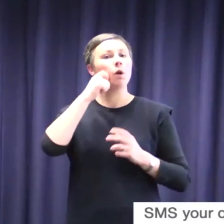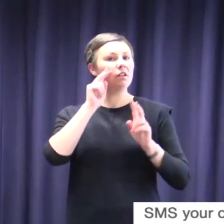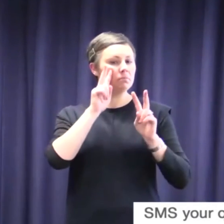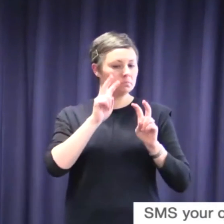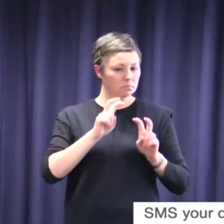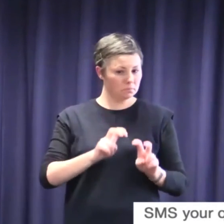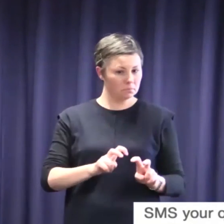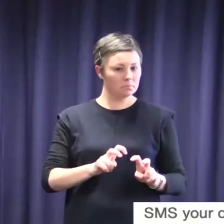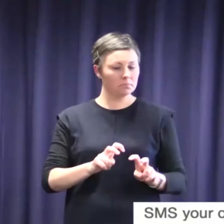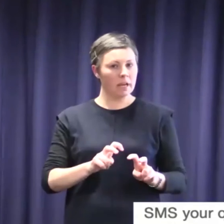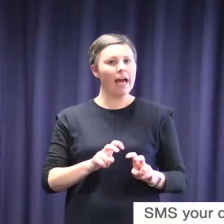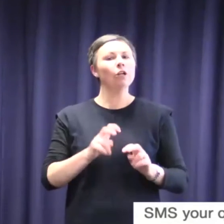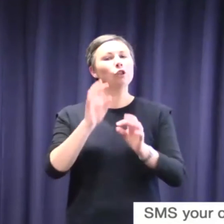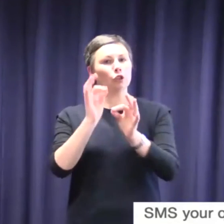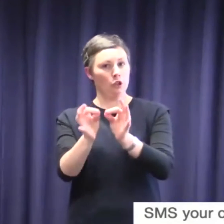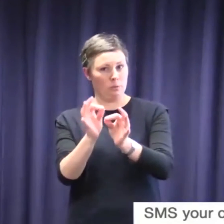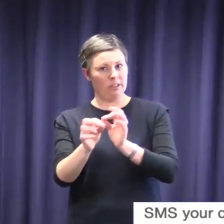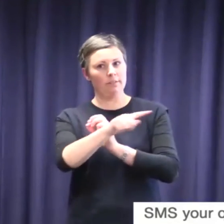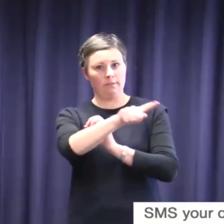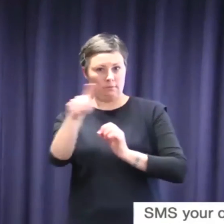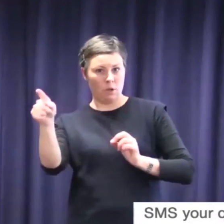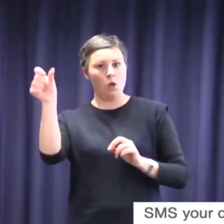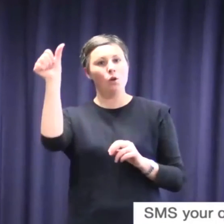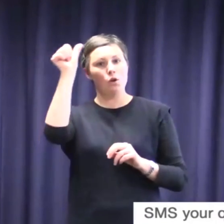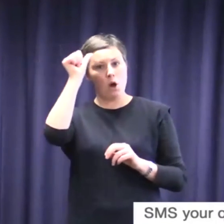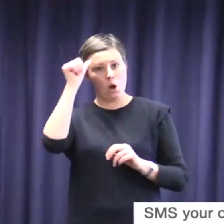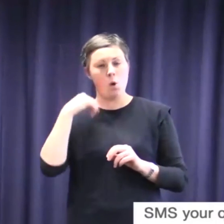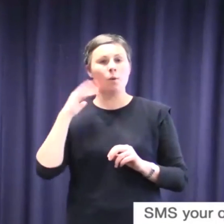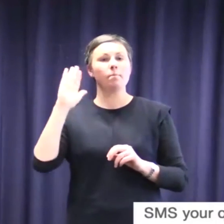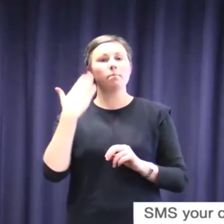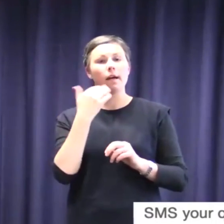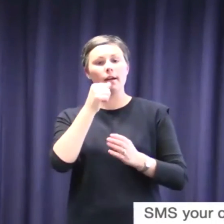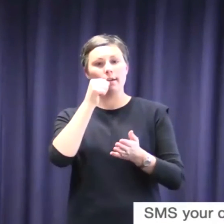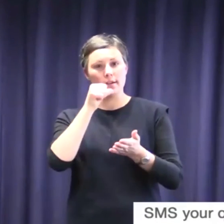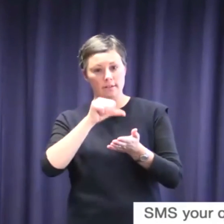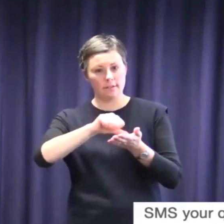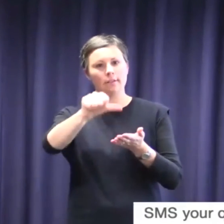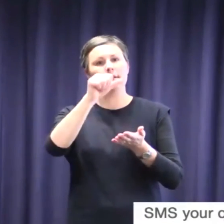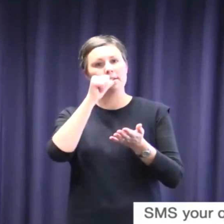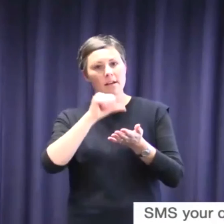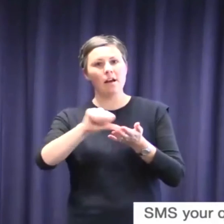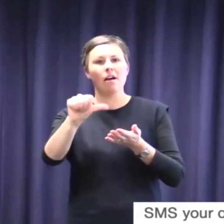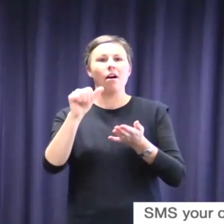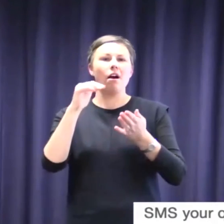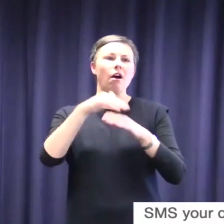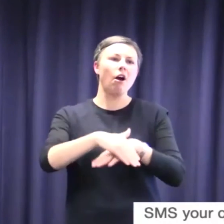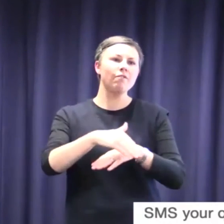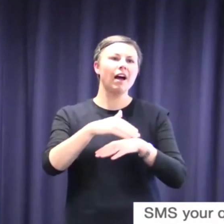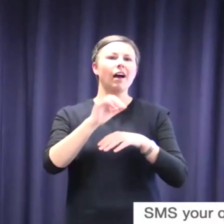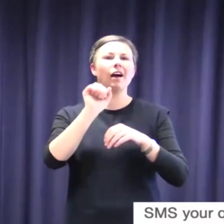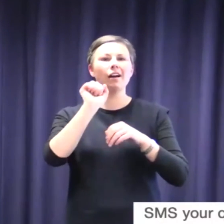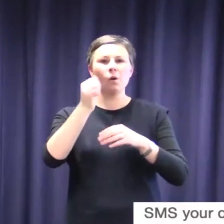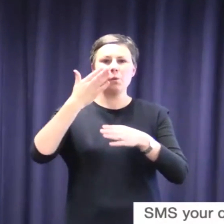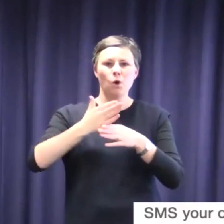and interpreters would be aware that we have sent correspondence to them around terms